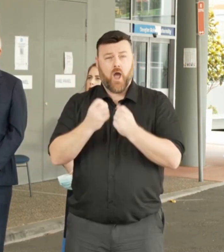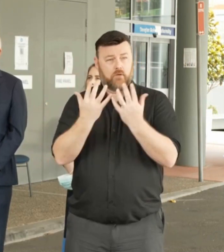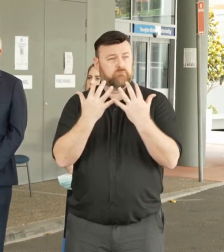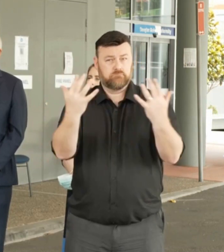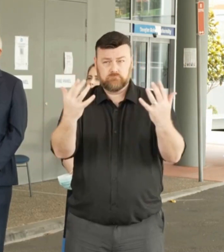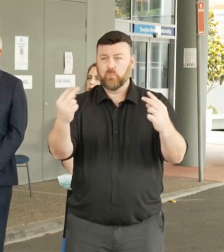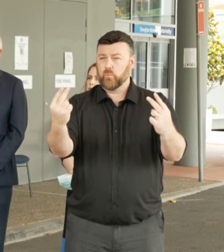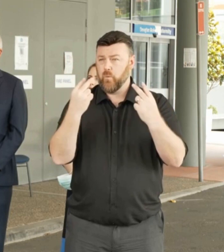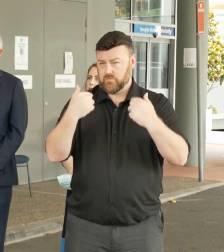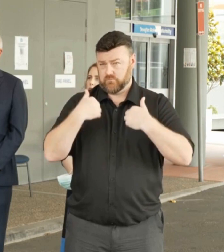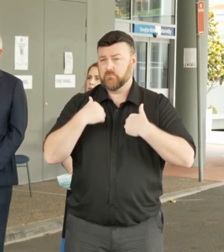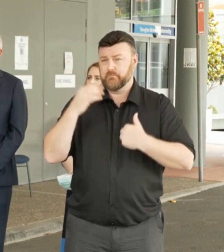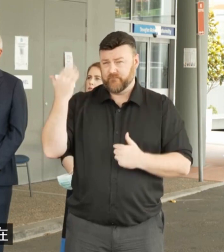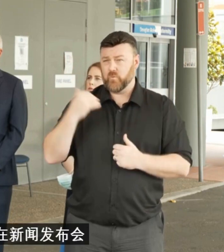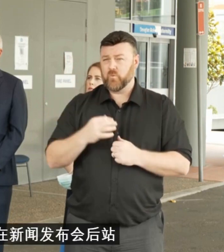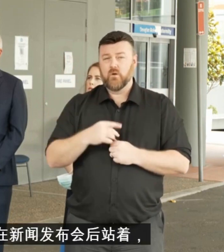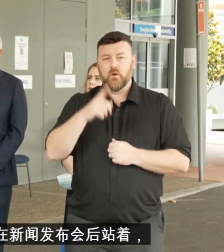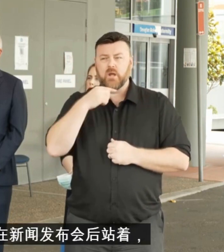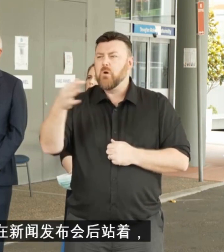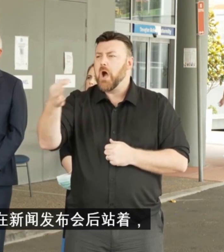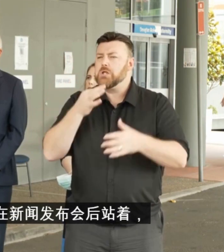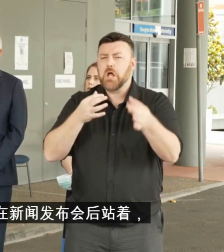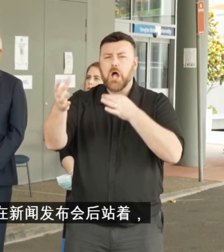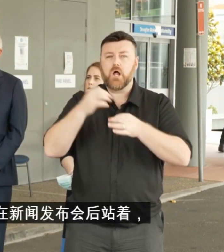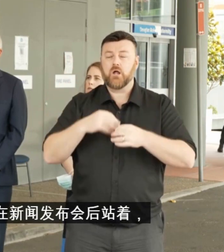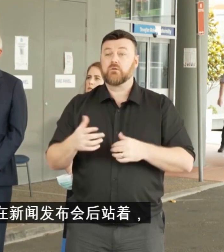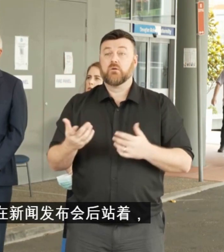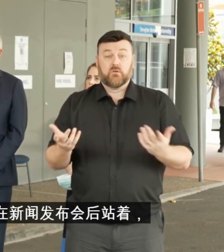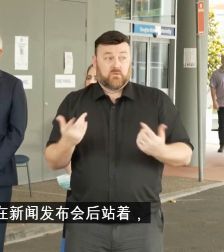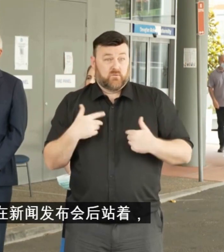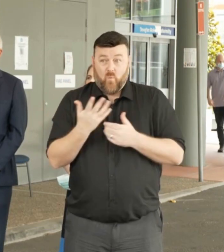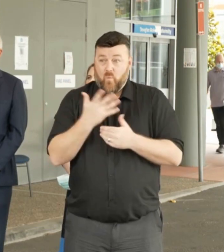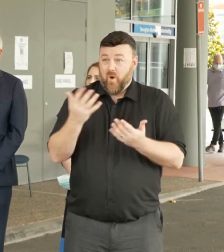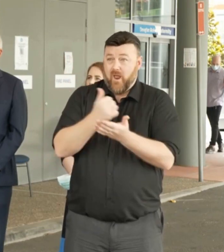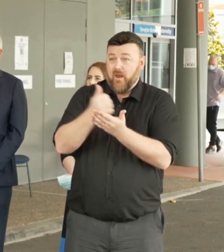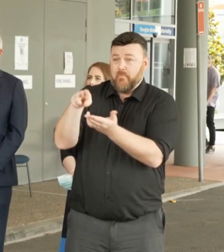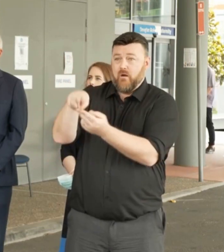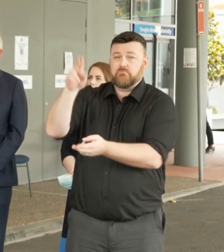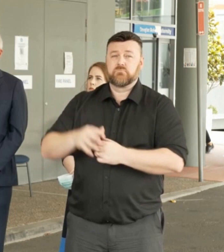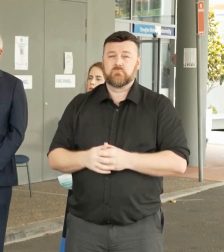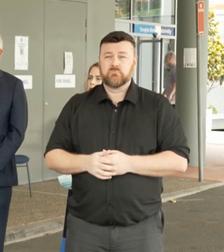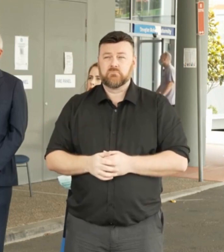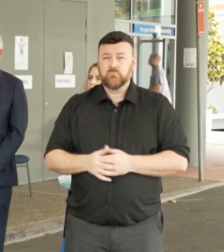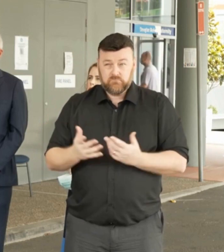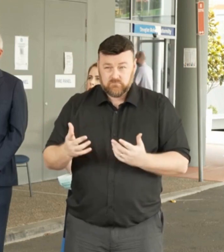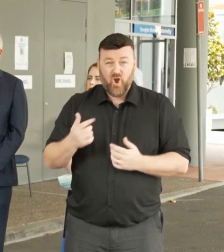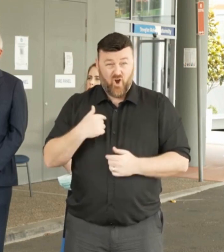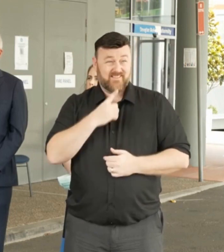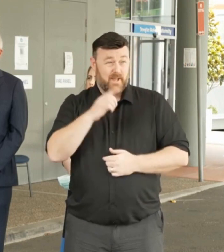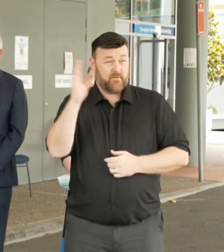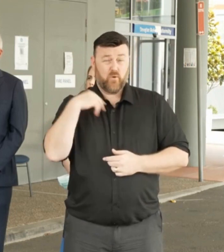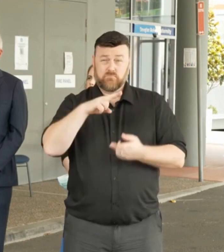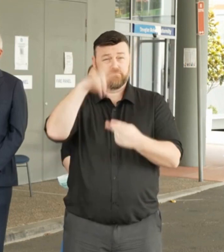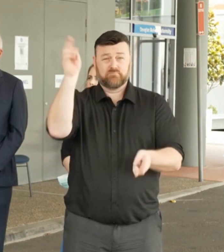conference when was asked, well, where are the increasing cases? I said the increasing cases will come. But the vaccination has